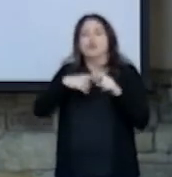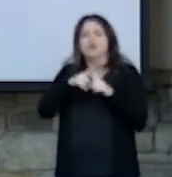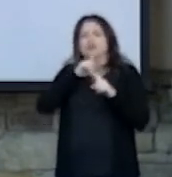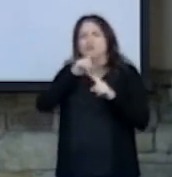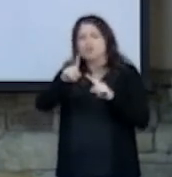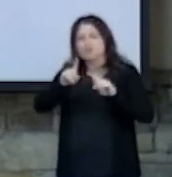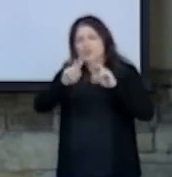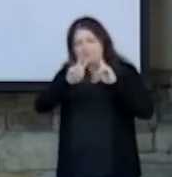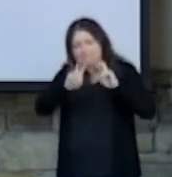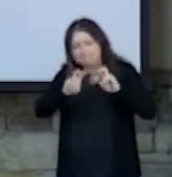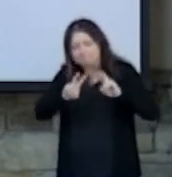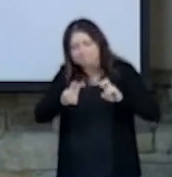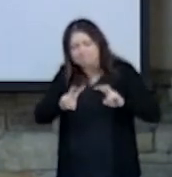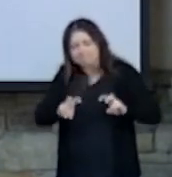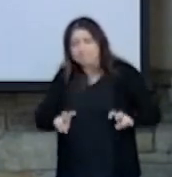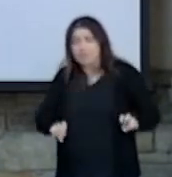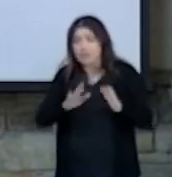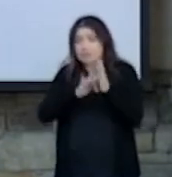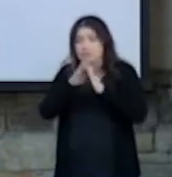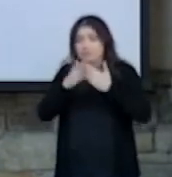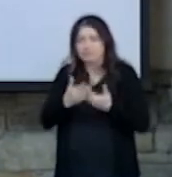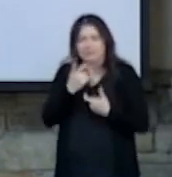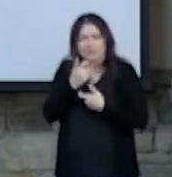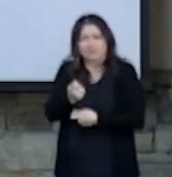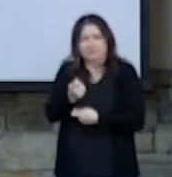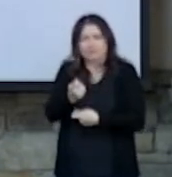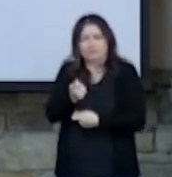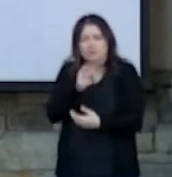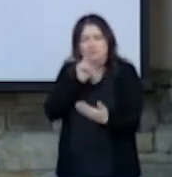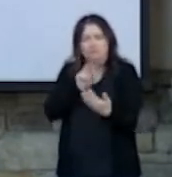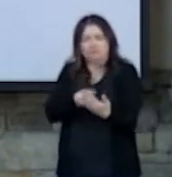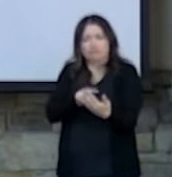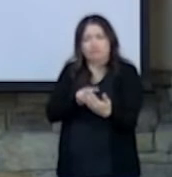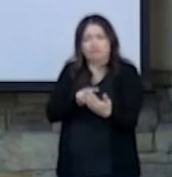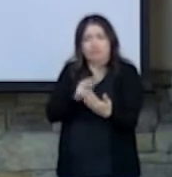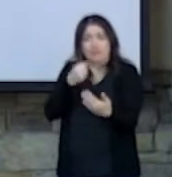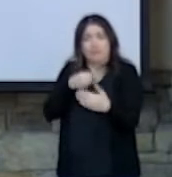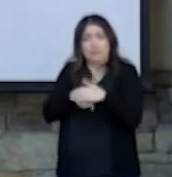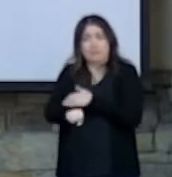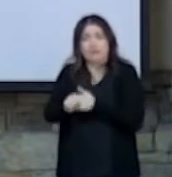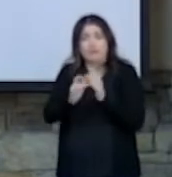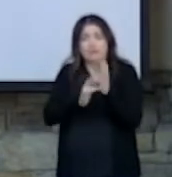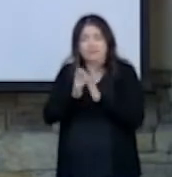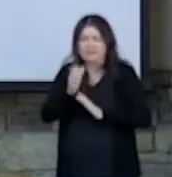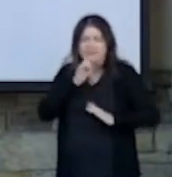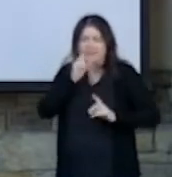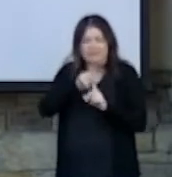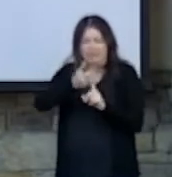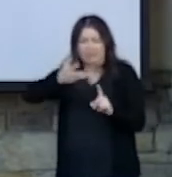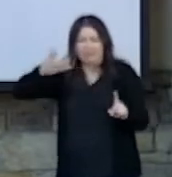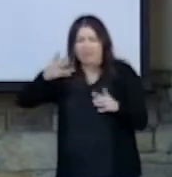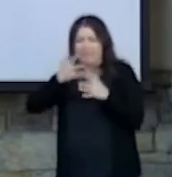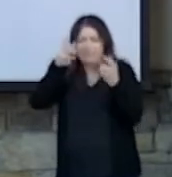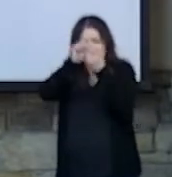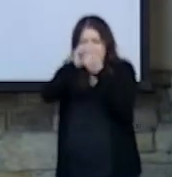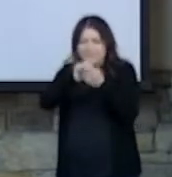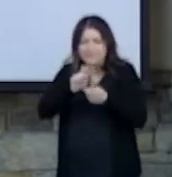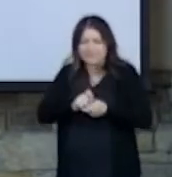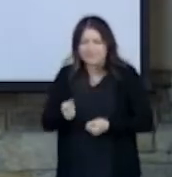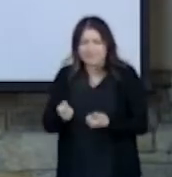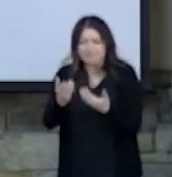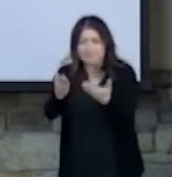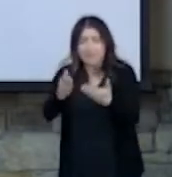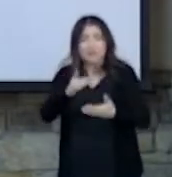Scripture, though, it's kind of interesting when you start looking at the birth of Jesus. There's really not a lot of detail given to us. In fact,